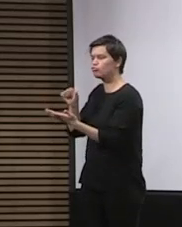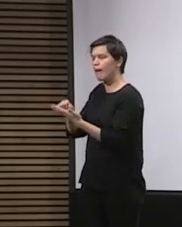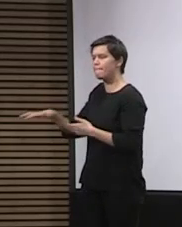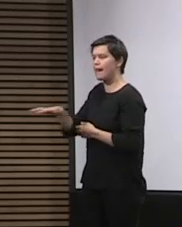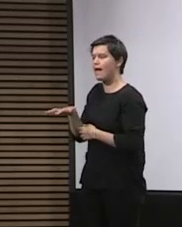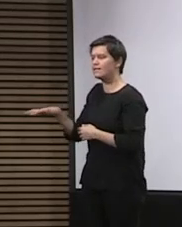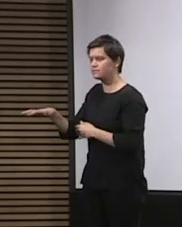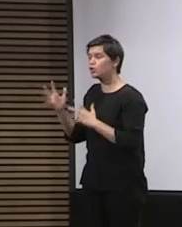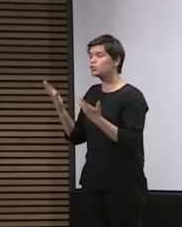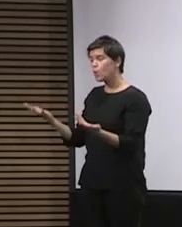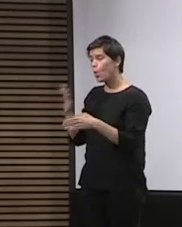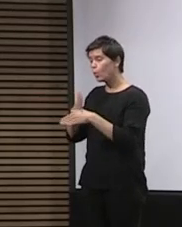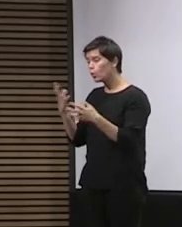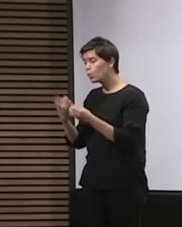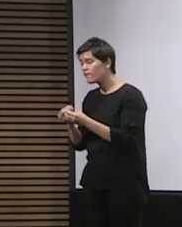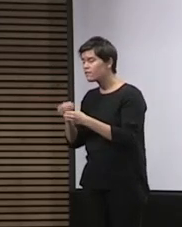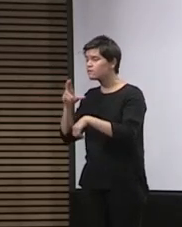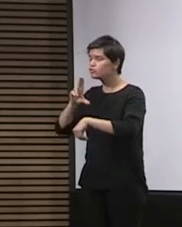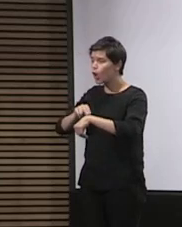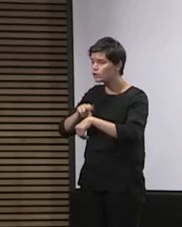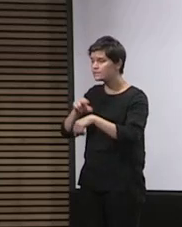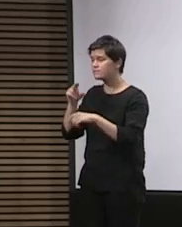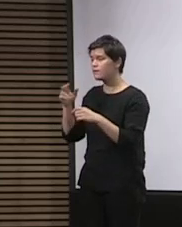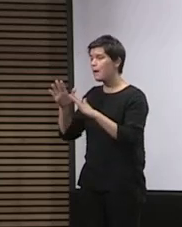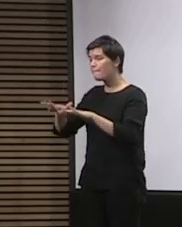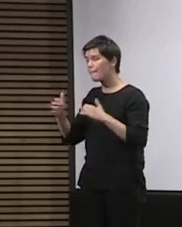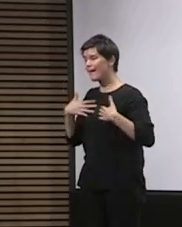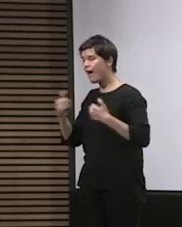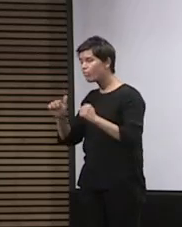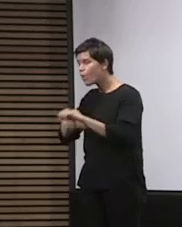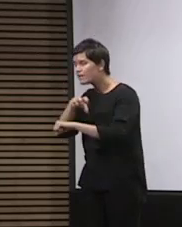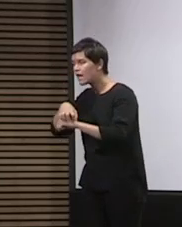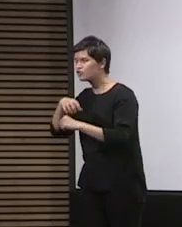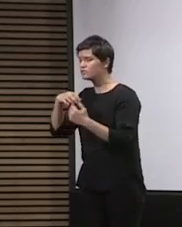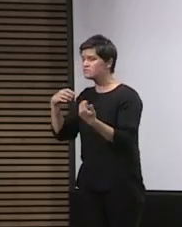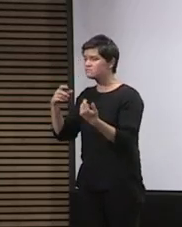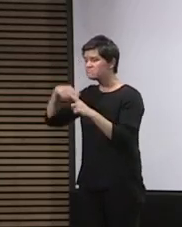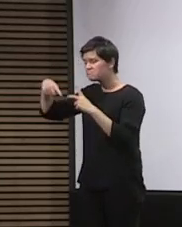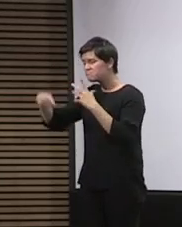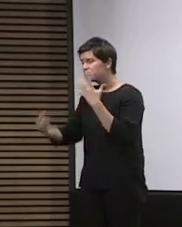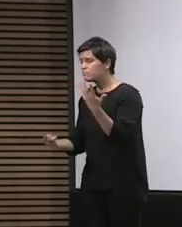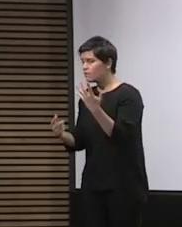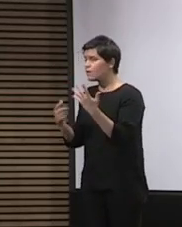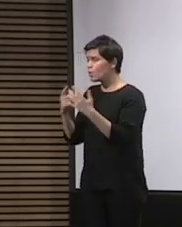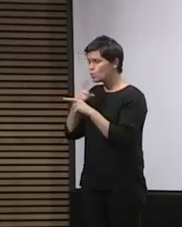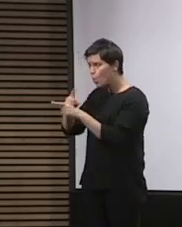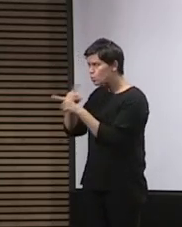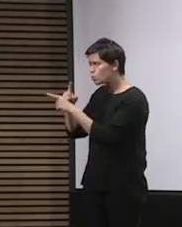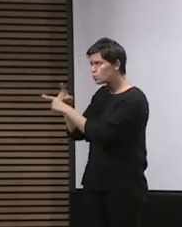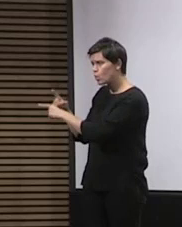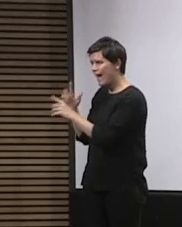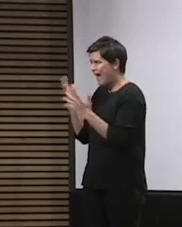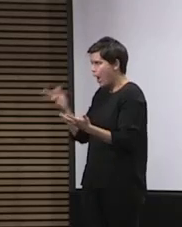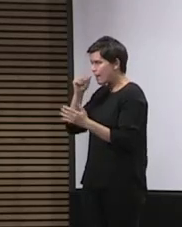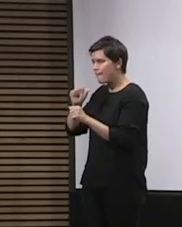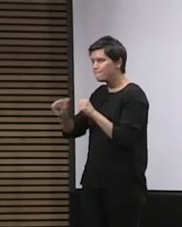practices, PHOs, and our immunisation coordinators, who can help move that flu vaccine around